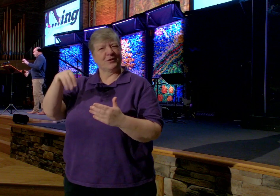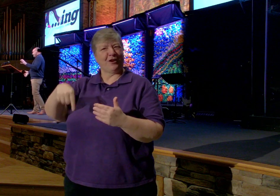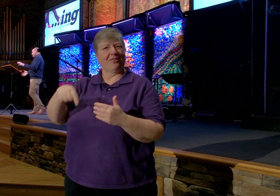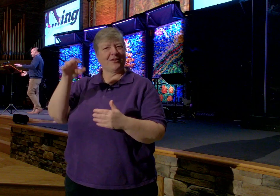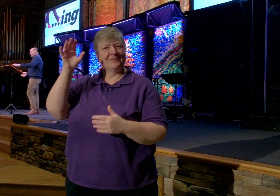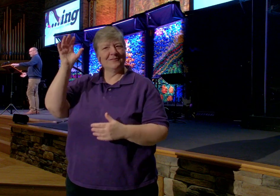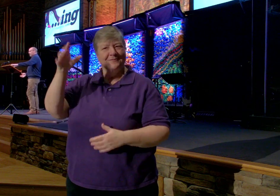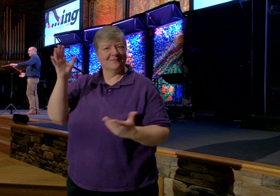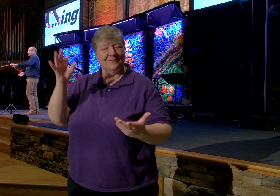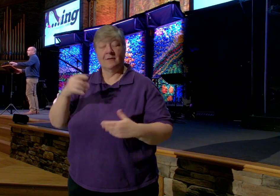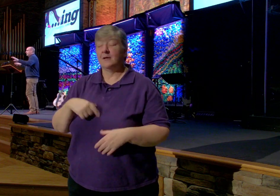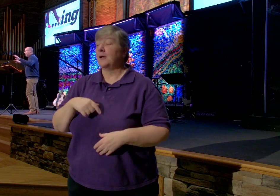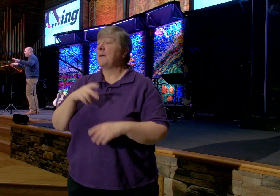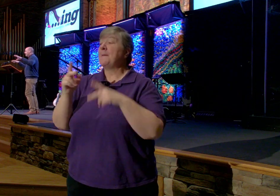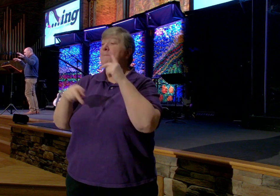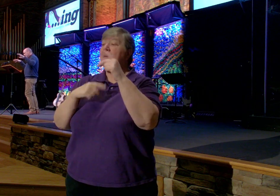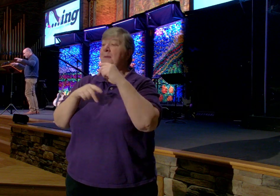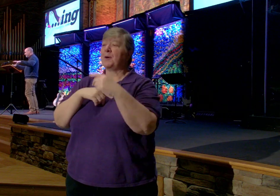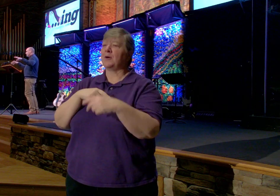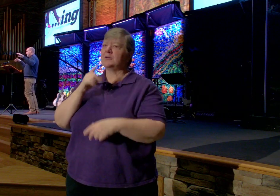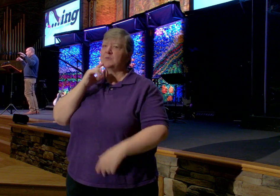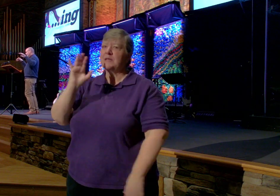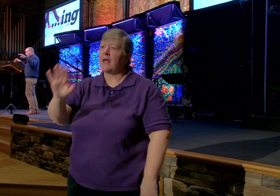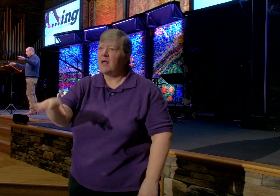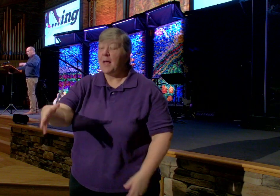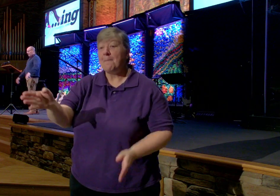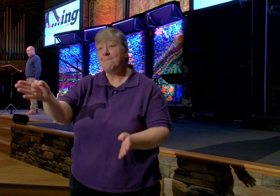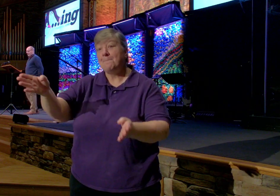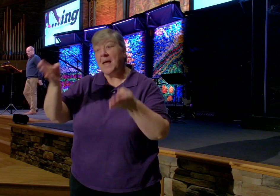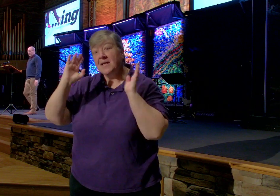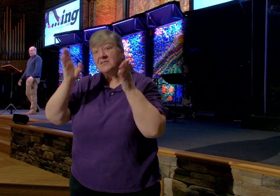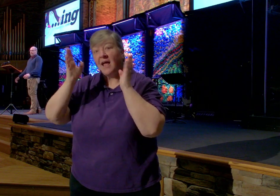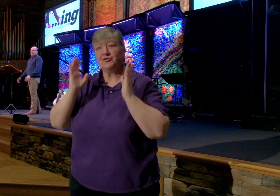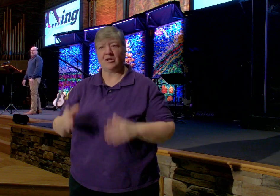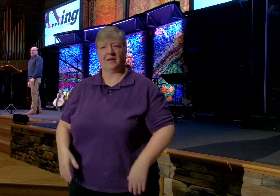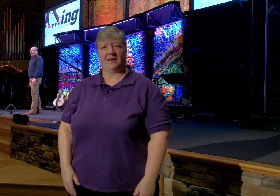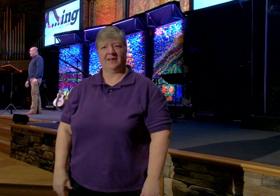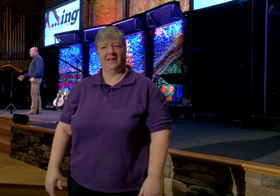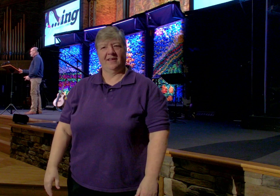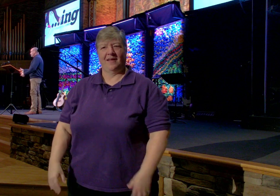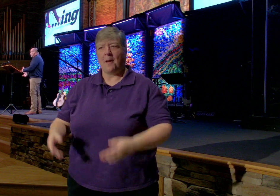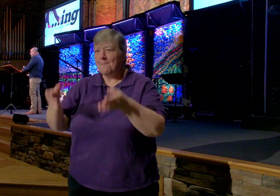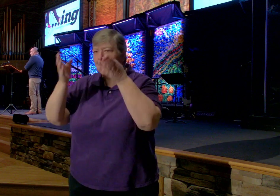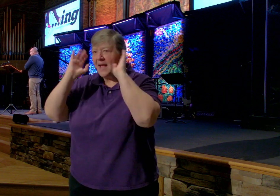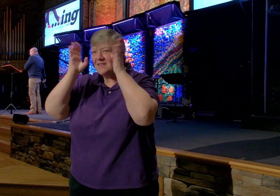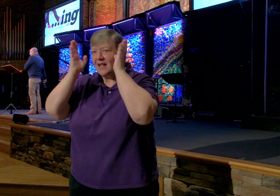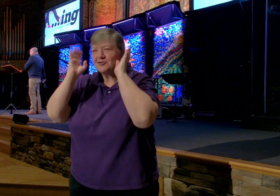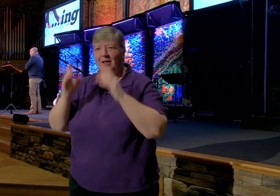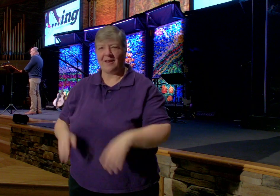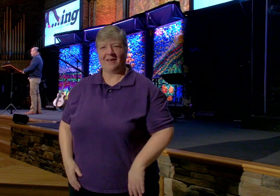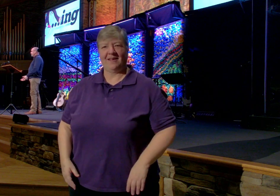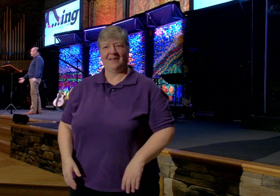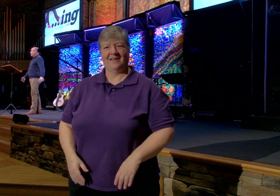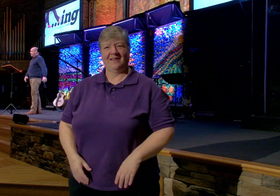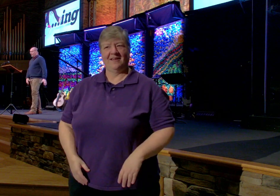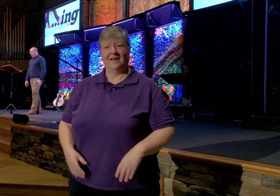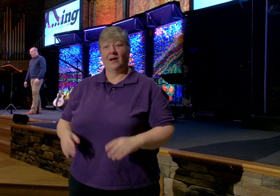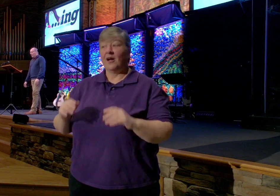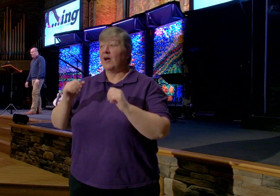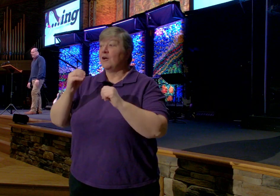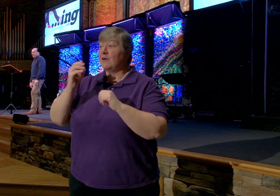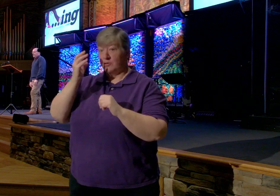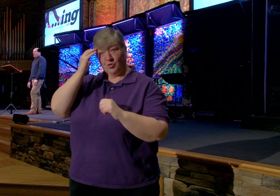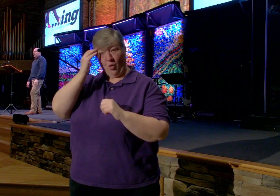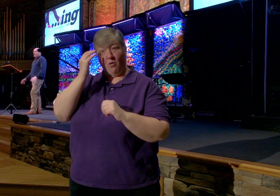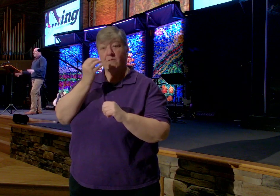people, or what we might say more often is pay attention to people. Did you know that along